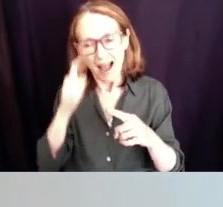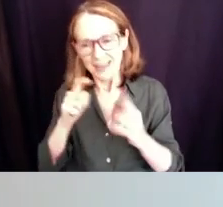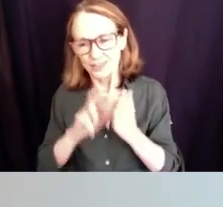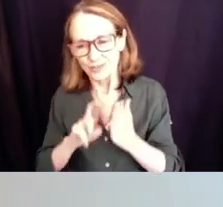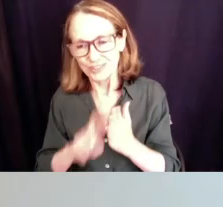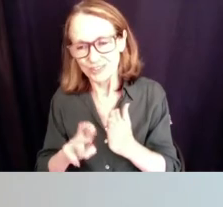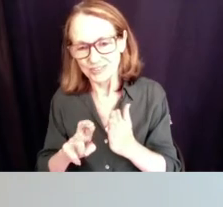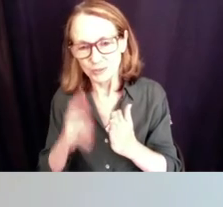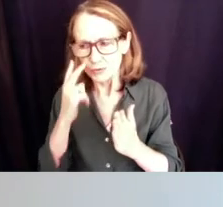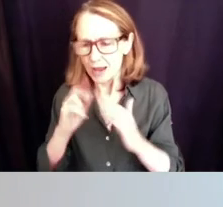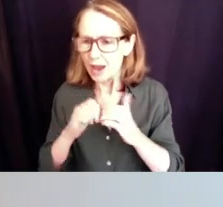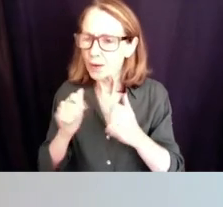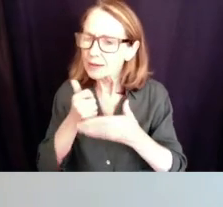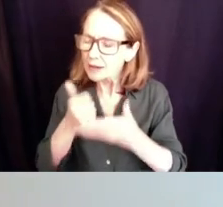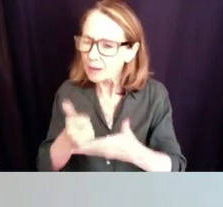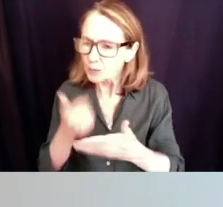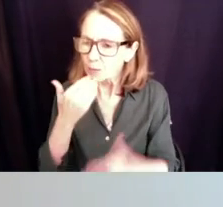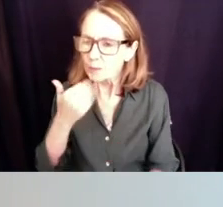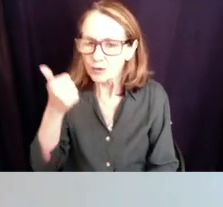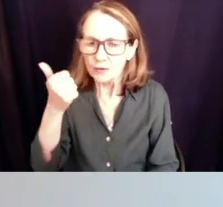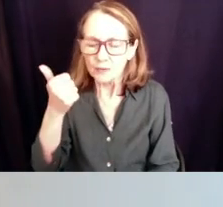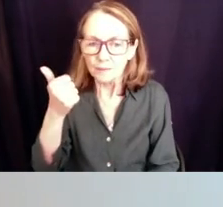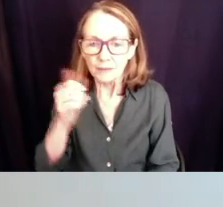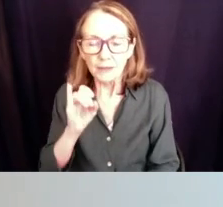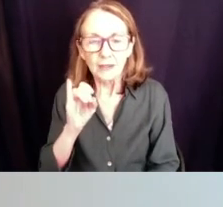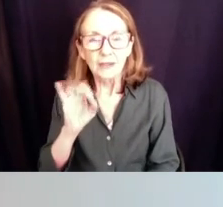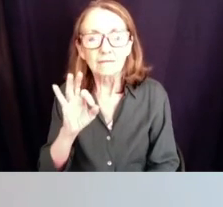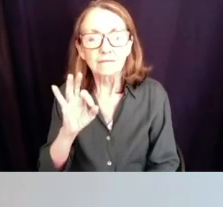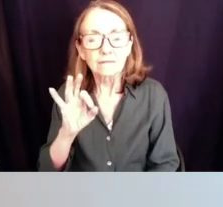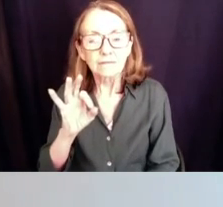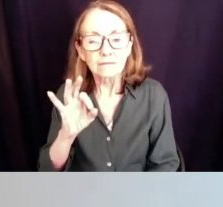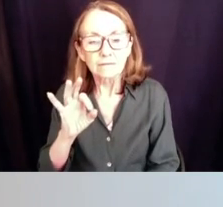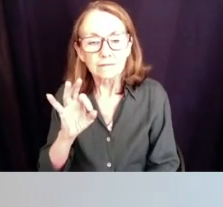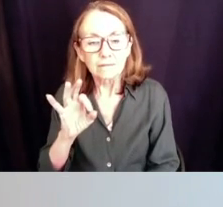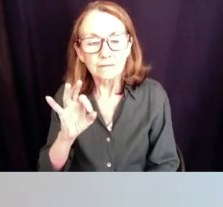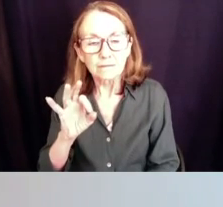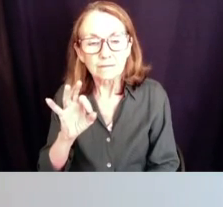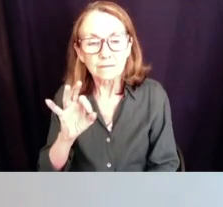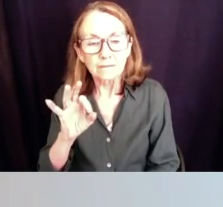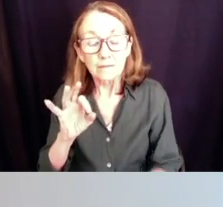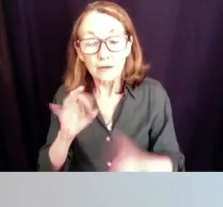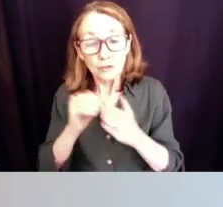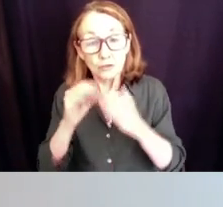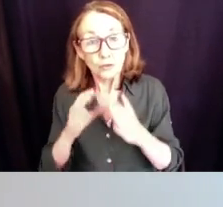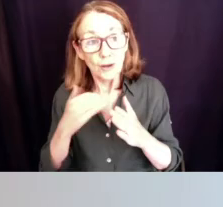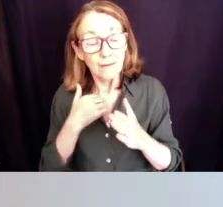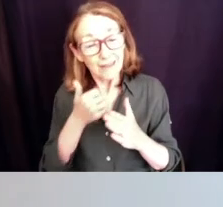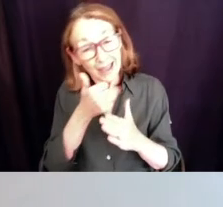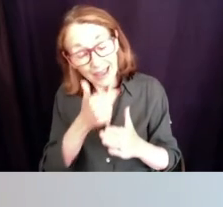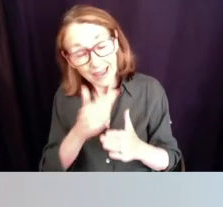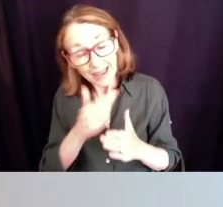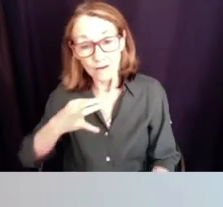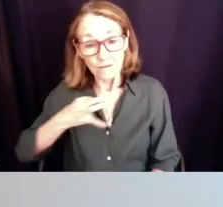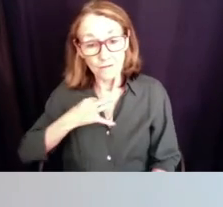think, I'd have to do some research to see how I can help you better. If any of the students have done any kind